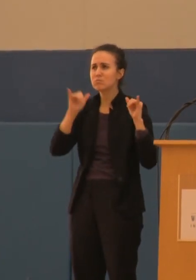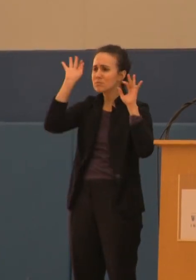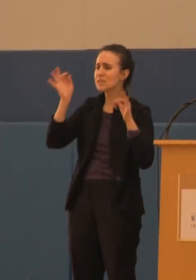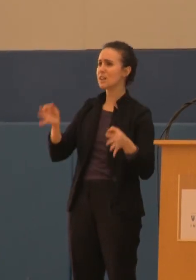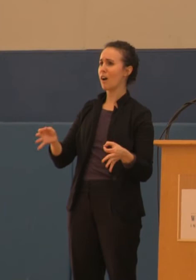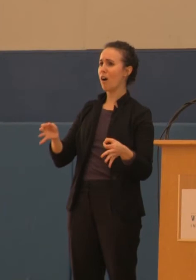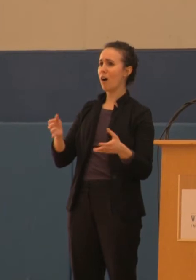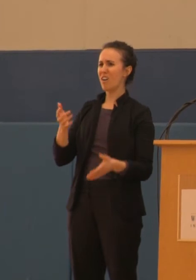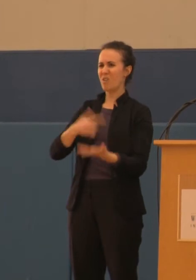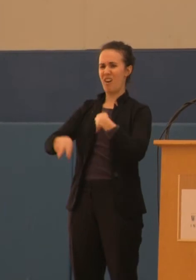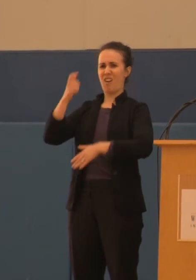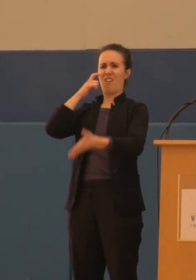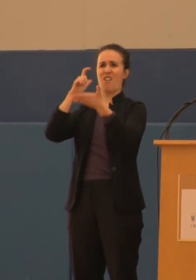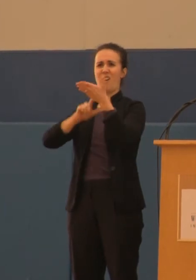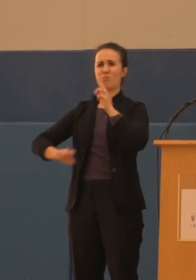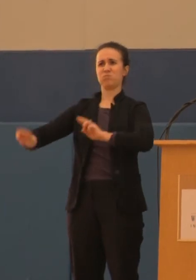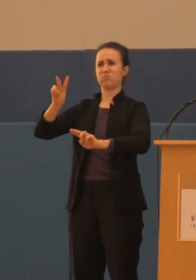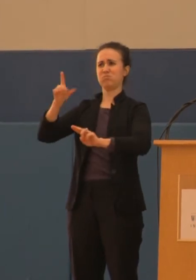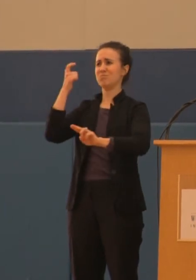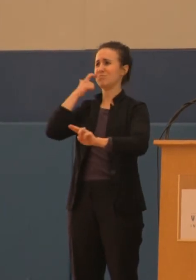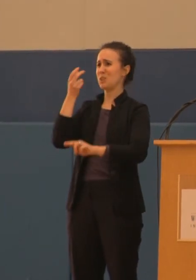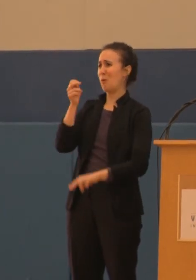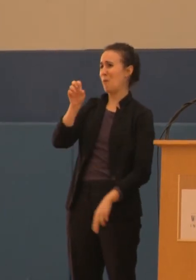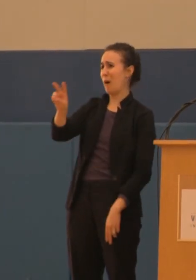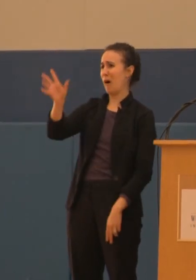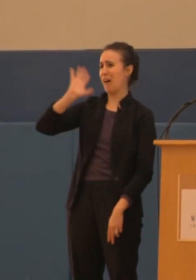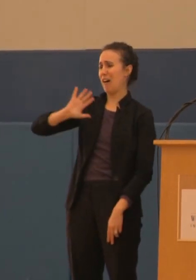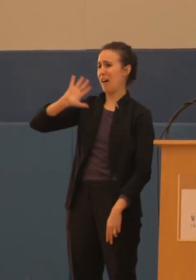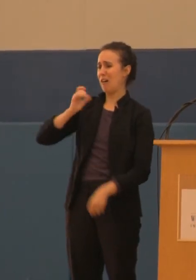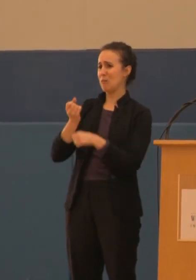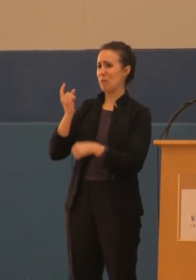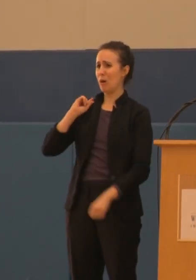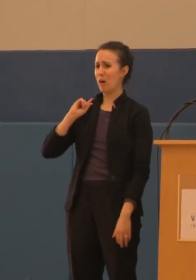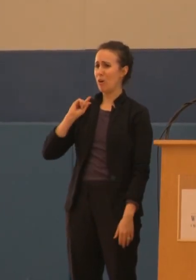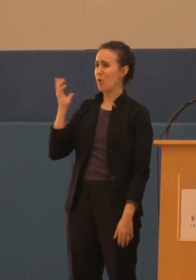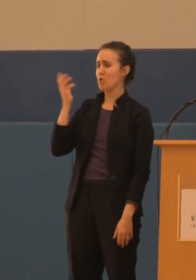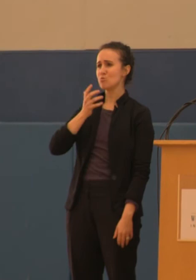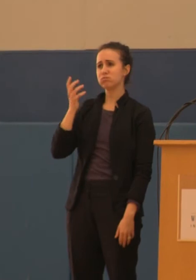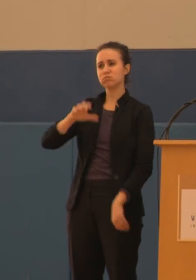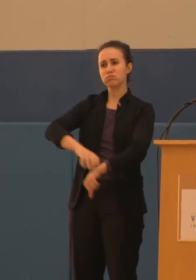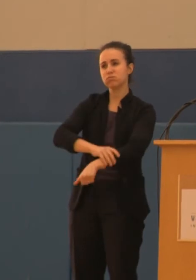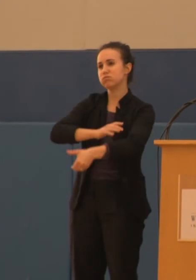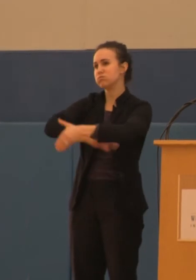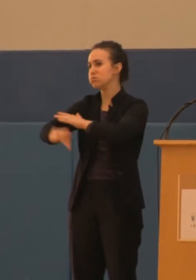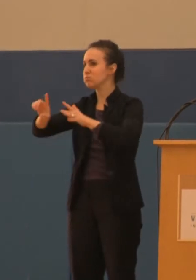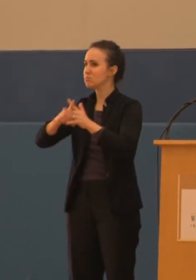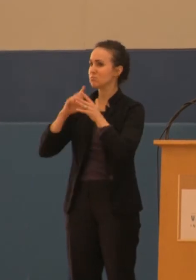decided after what I saw last November that I had to get into this